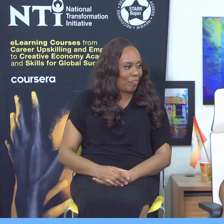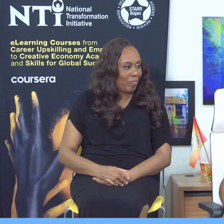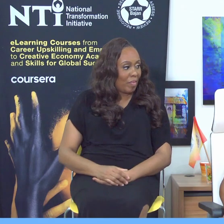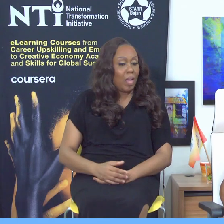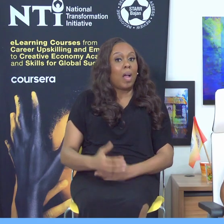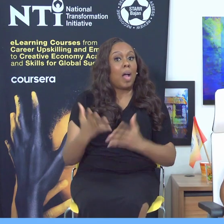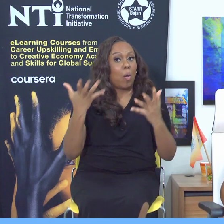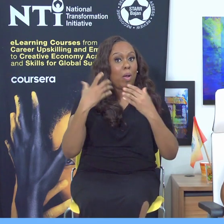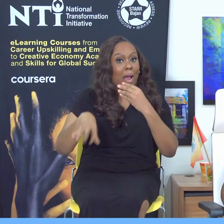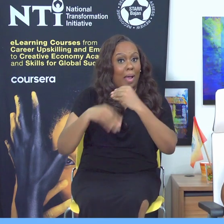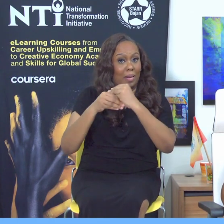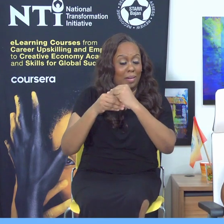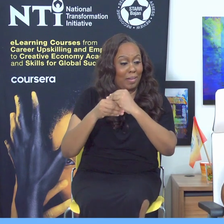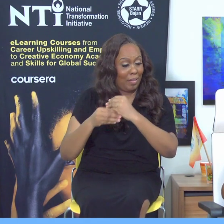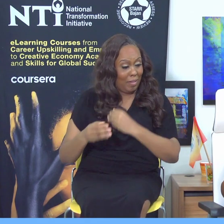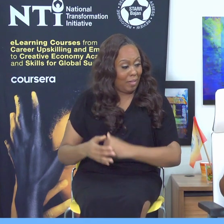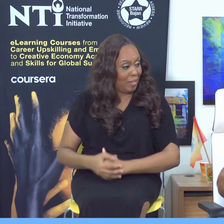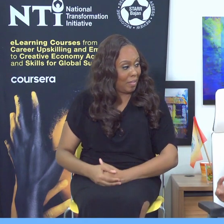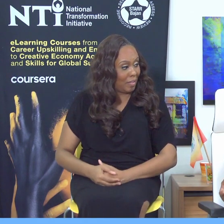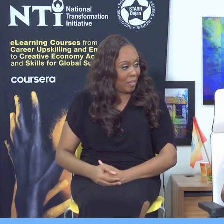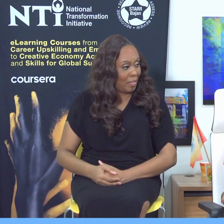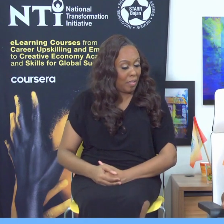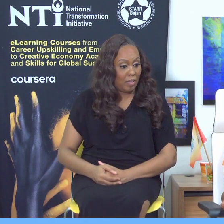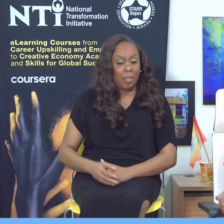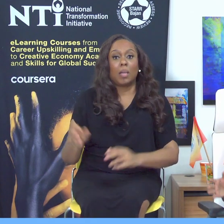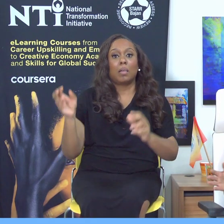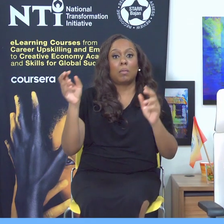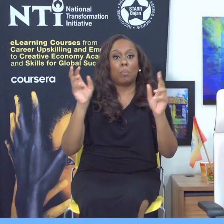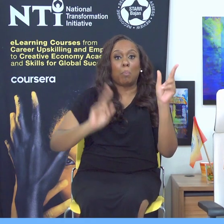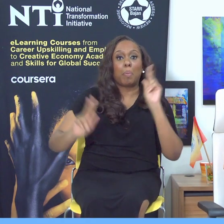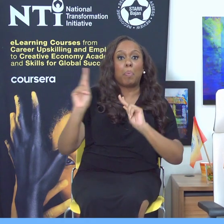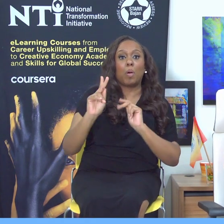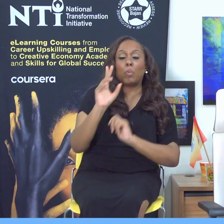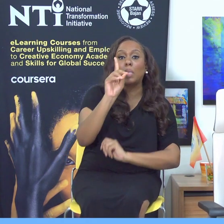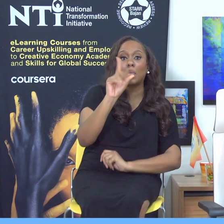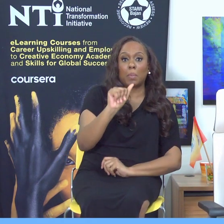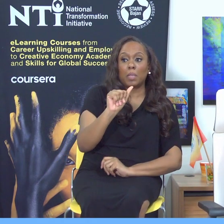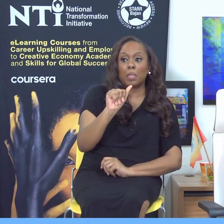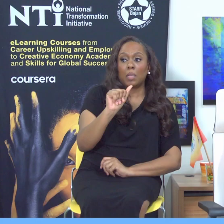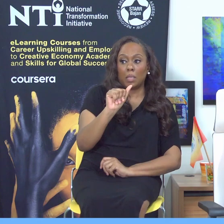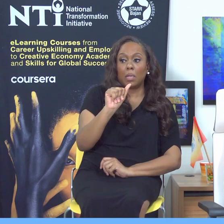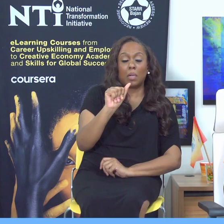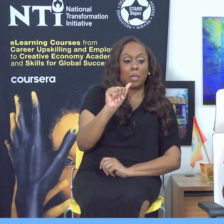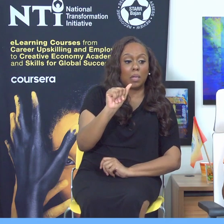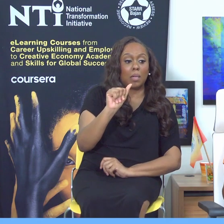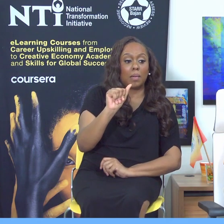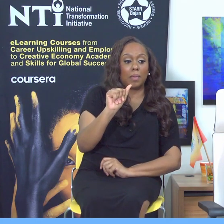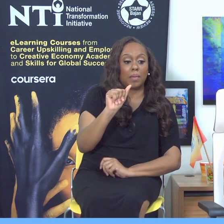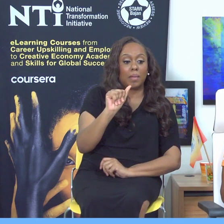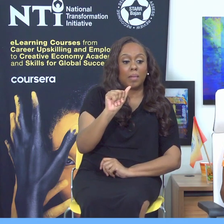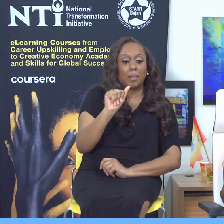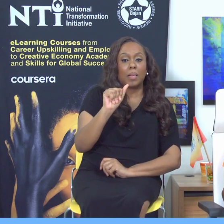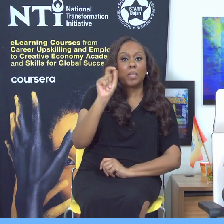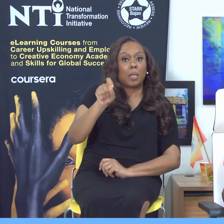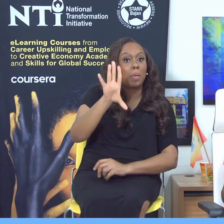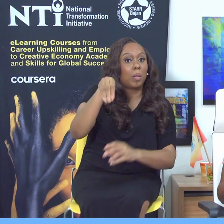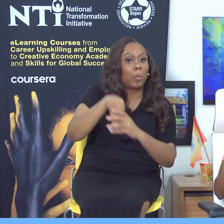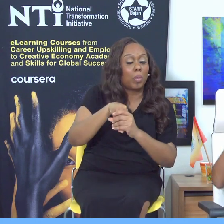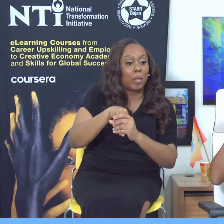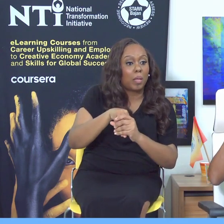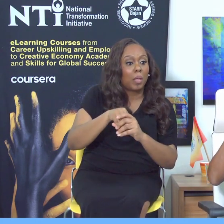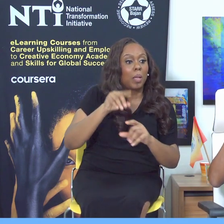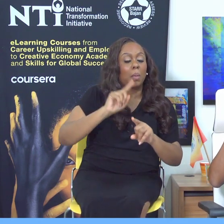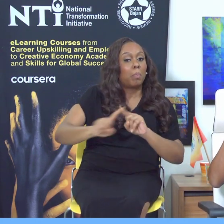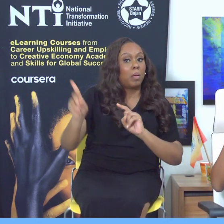saying, not only should people with disabilities not be excluded, but rather I would like Barbadian society